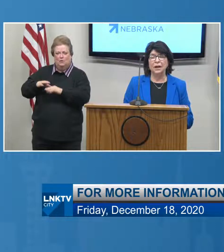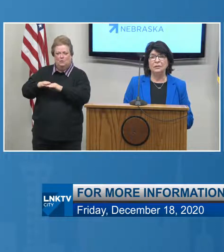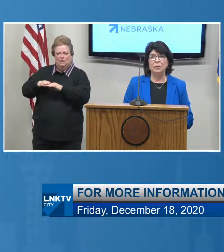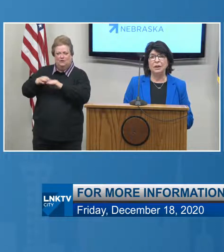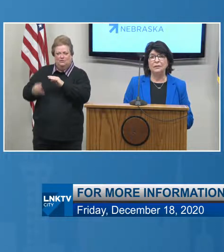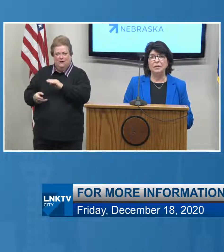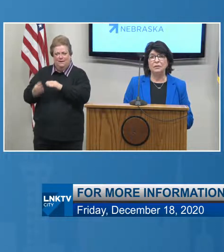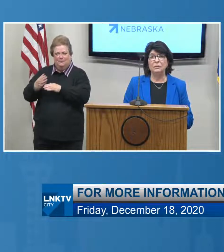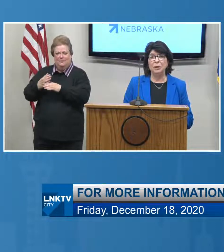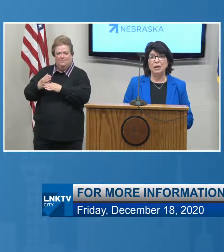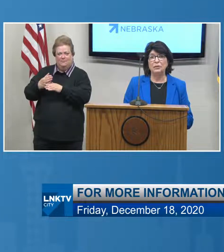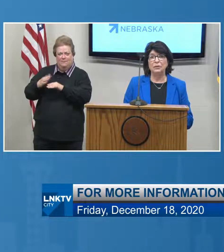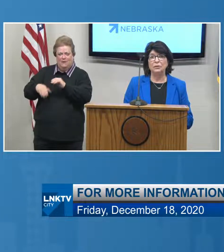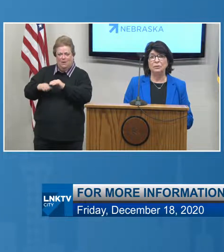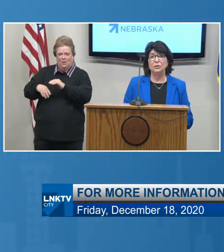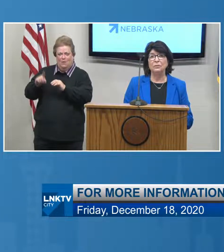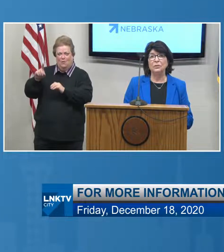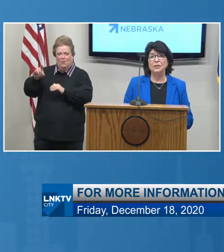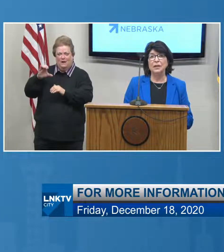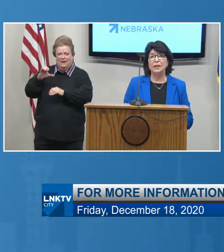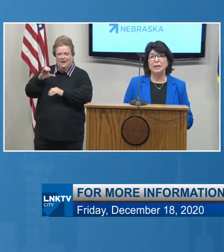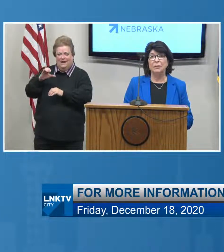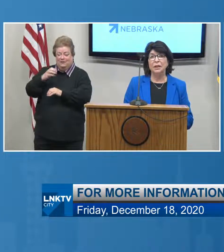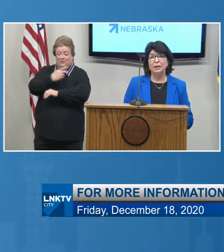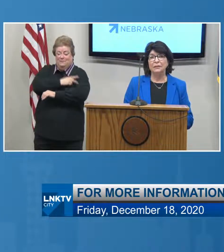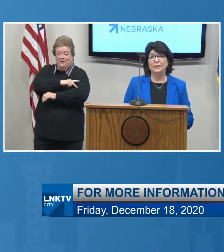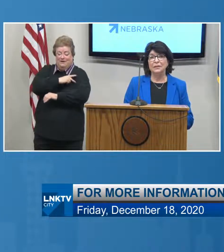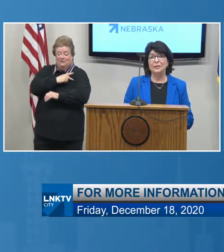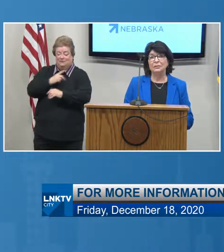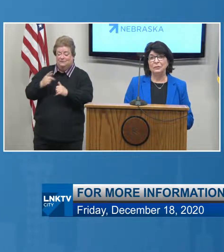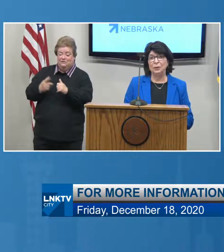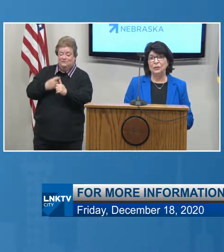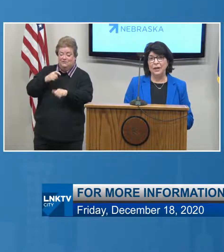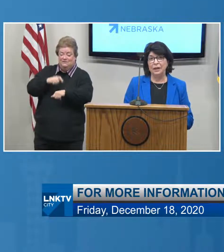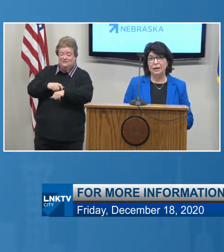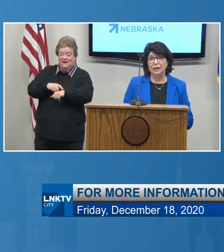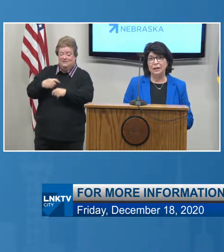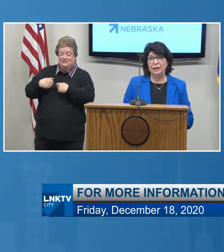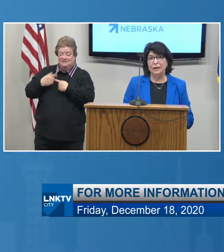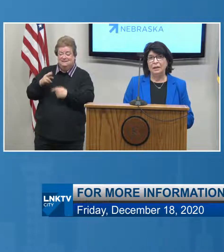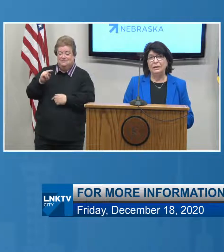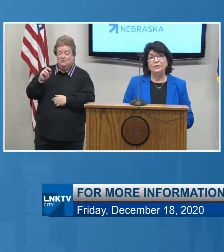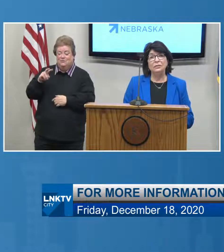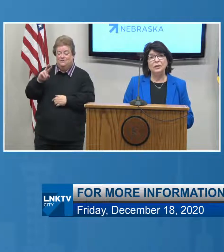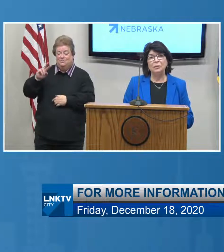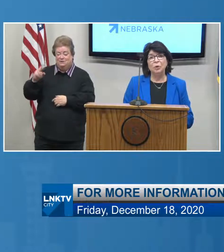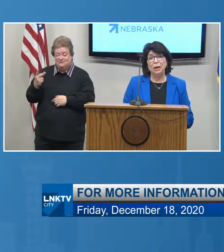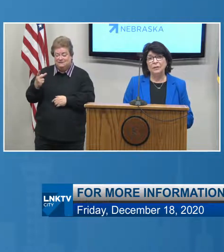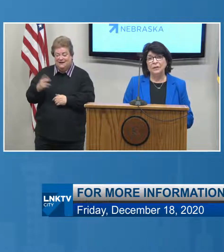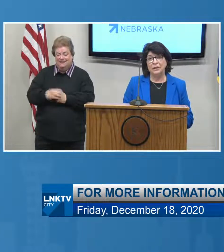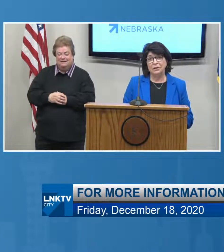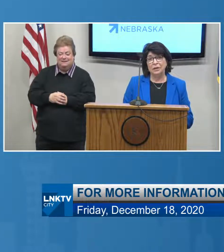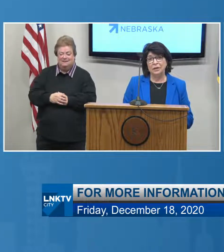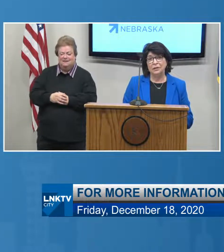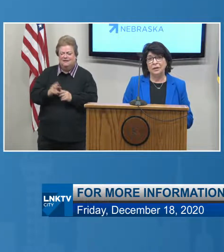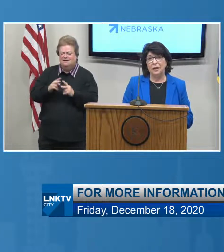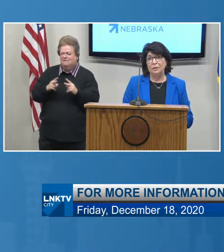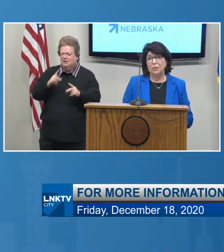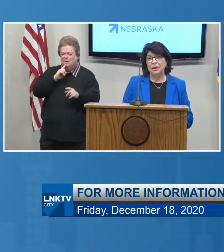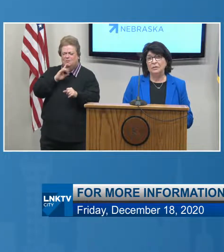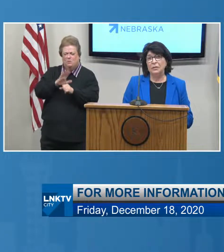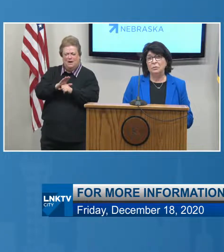100 hospitalized COVID patients for the first time since November 2nd. These are very promising